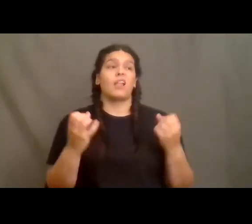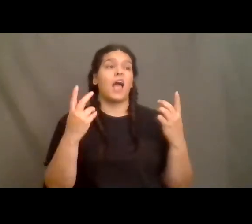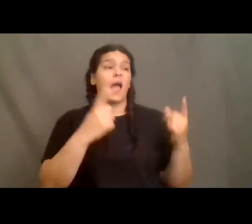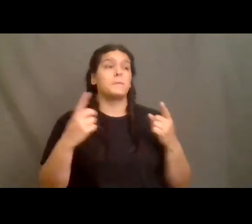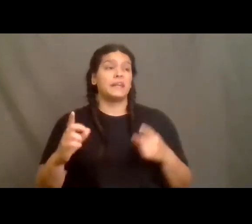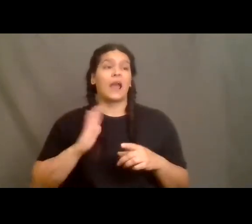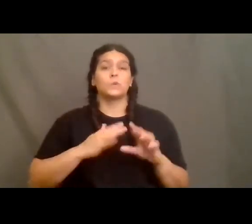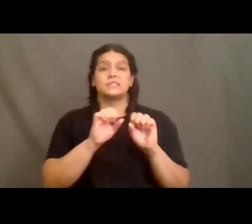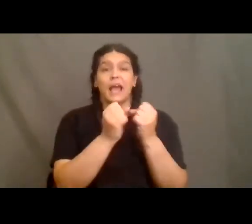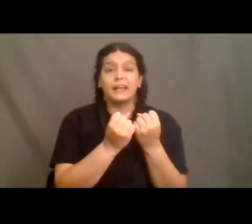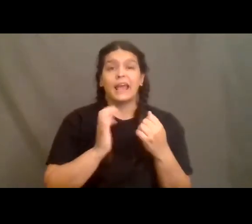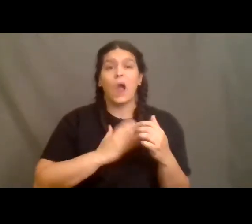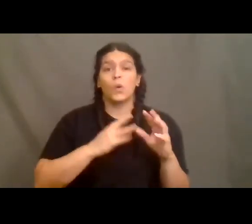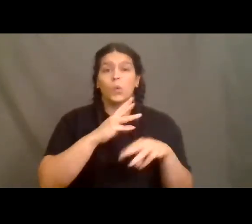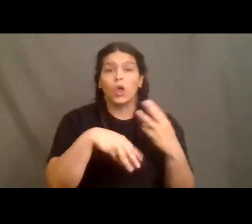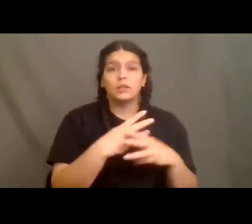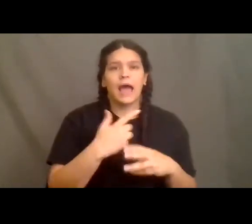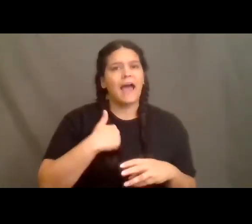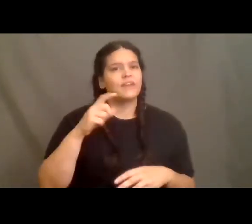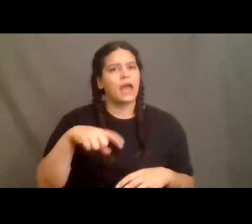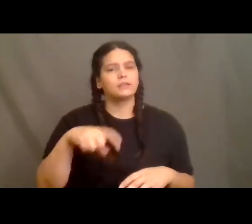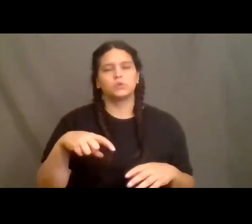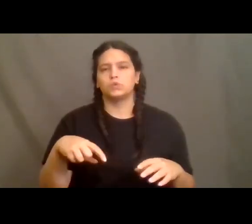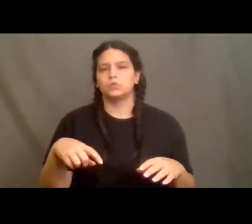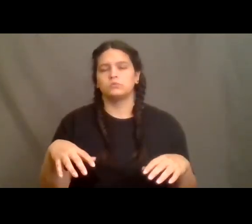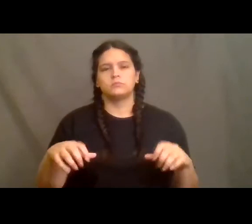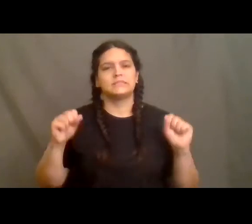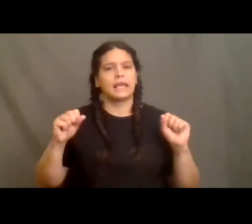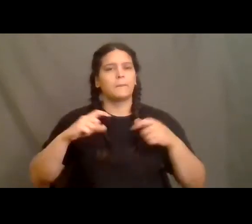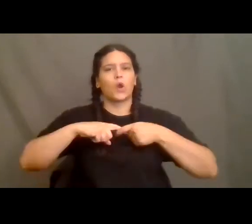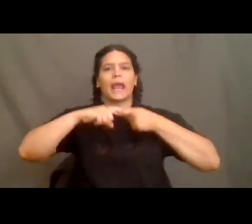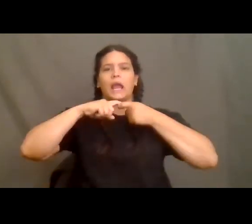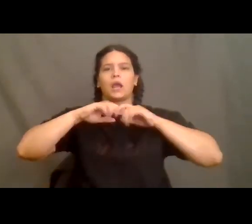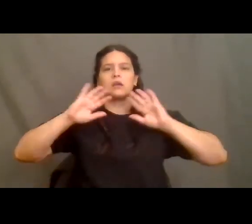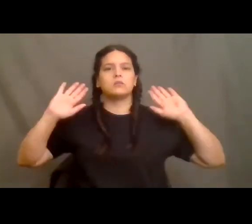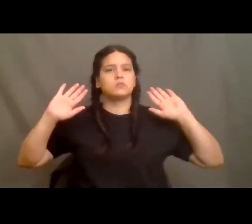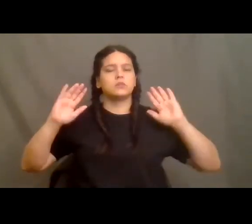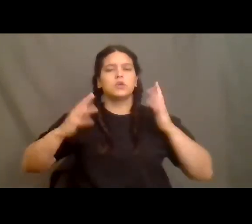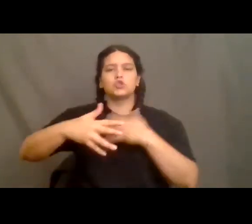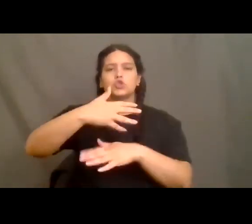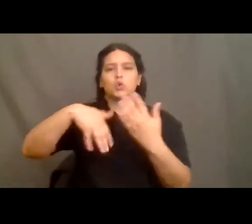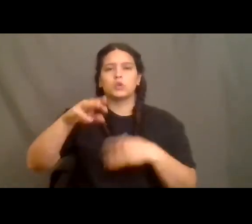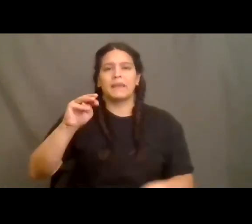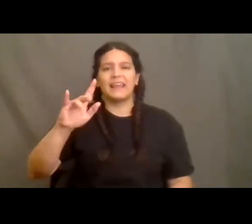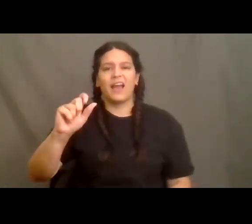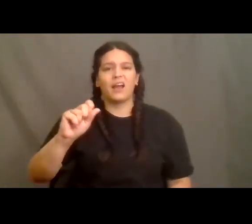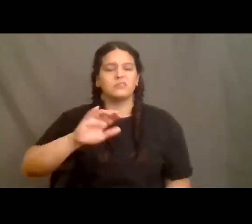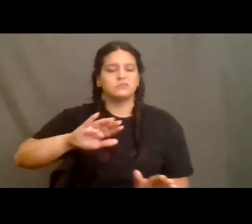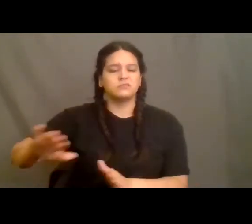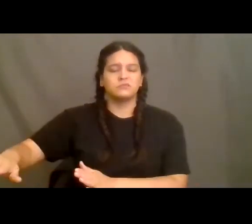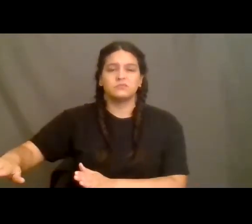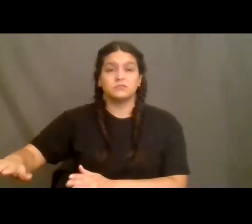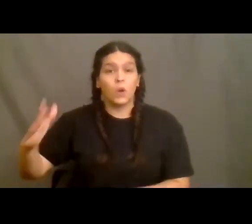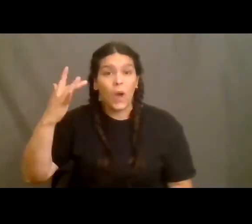on in our world, and I've kind of had to take a break from social media because it can be